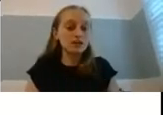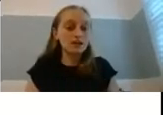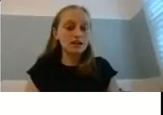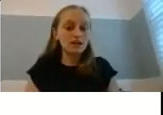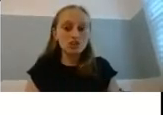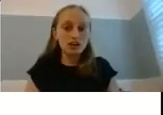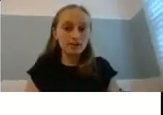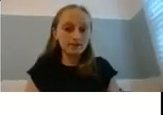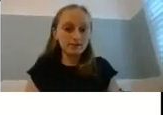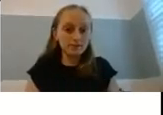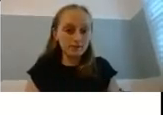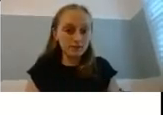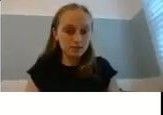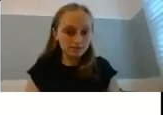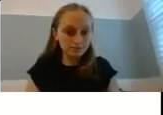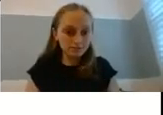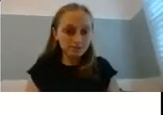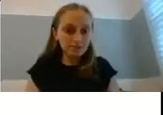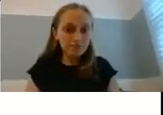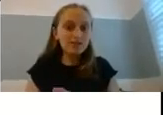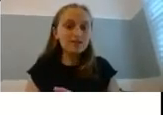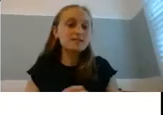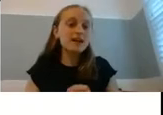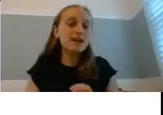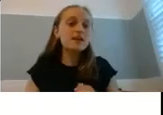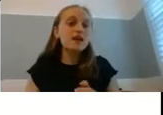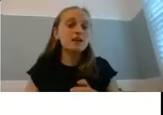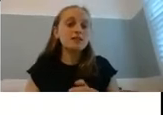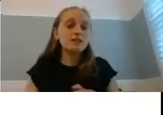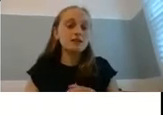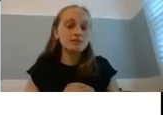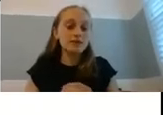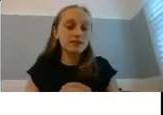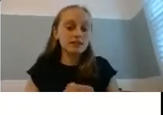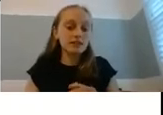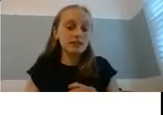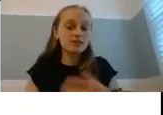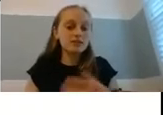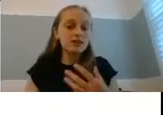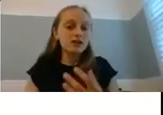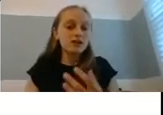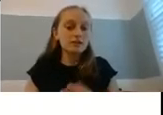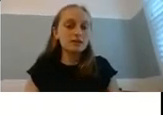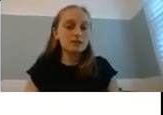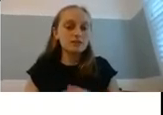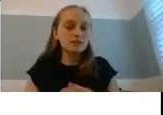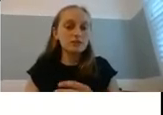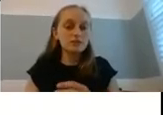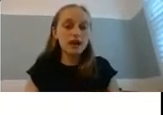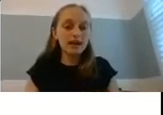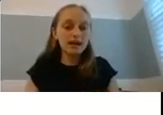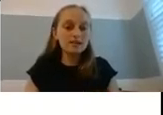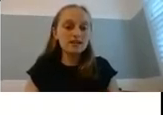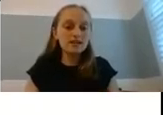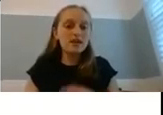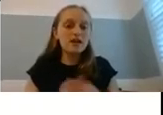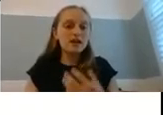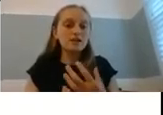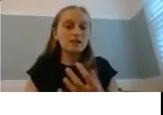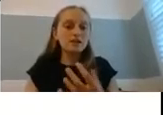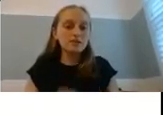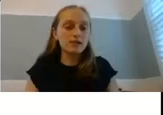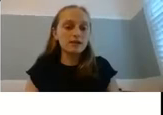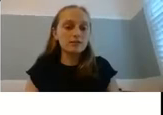only rely on sign and shy away from speech. Instead, American Sign Language enabled him to use eye contact